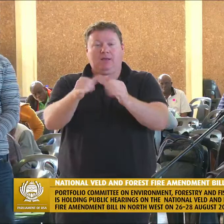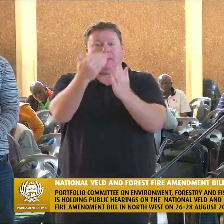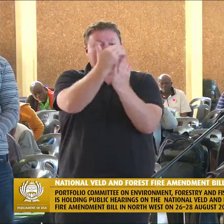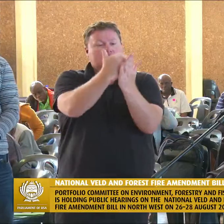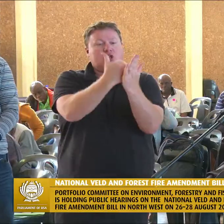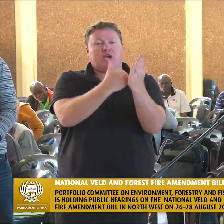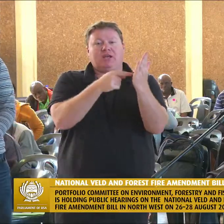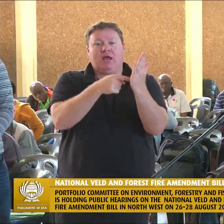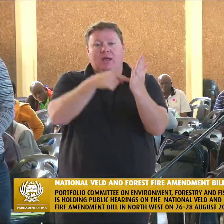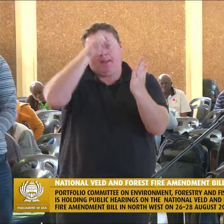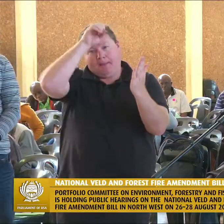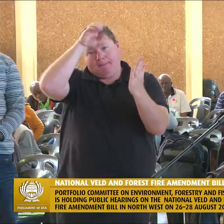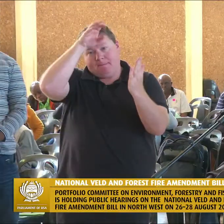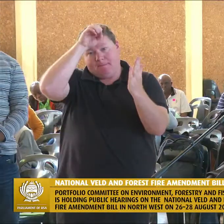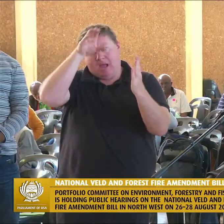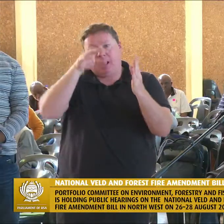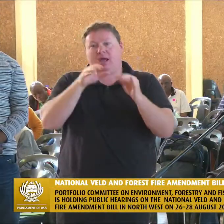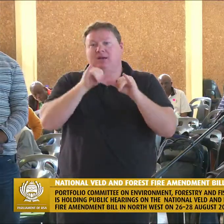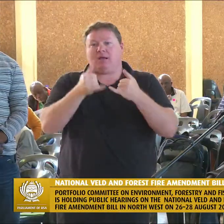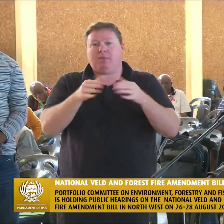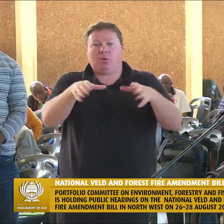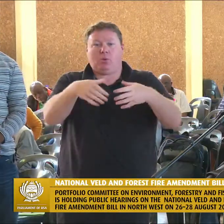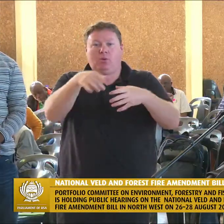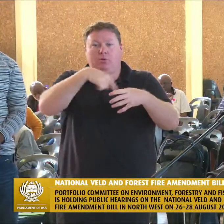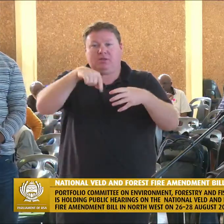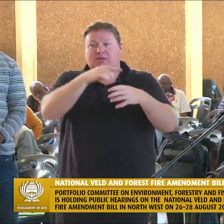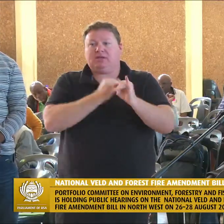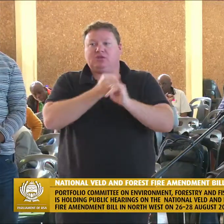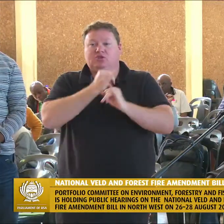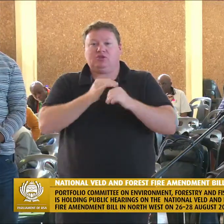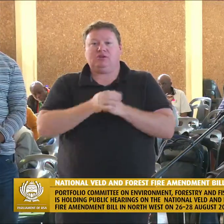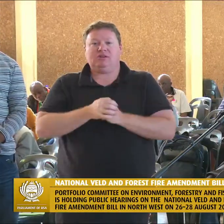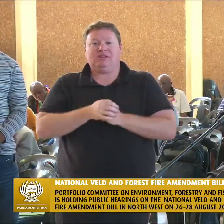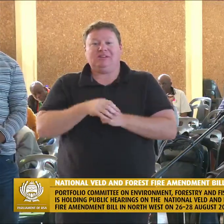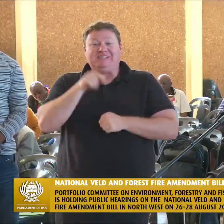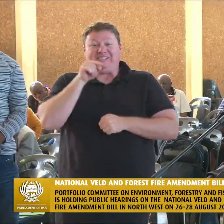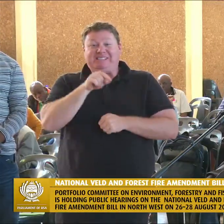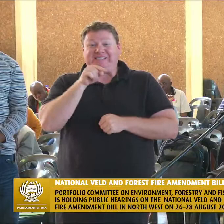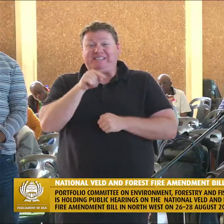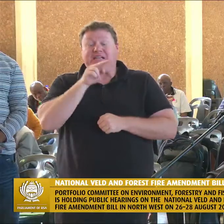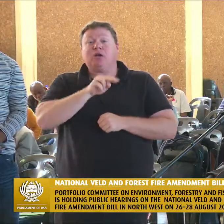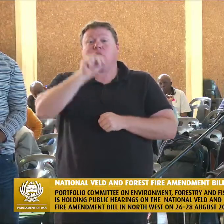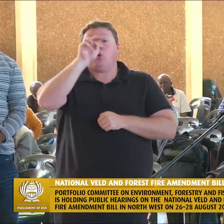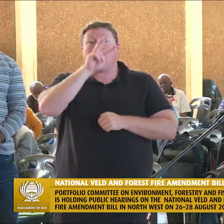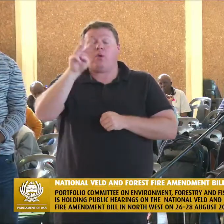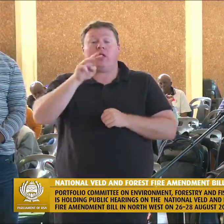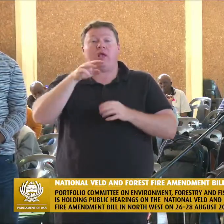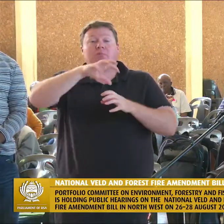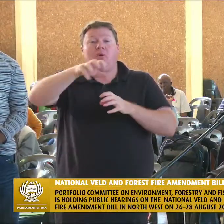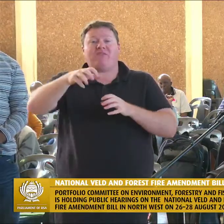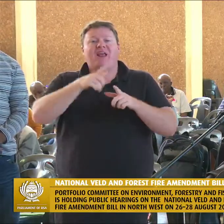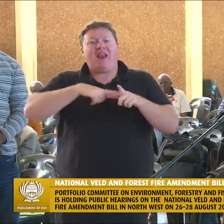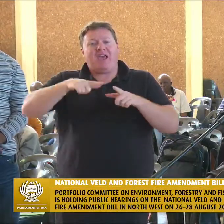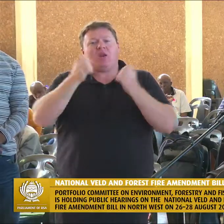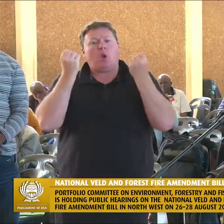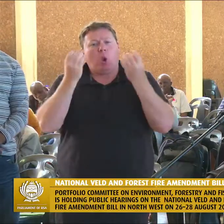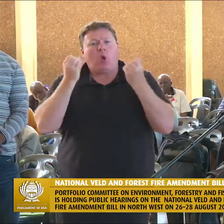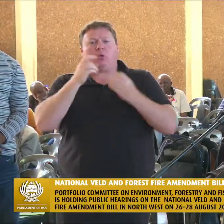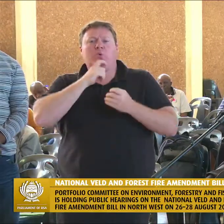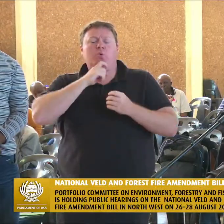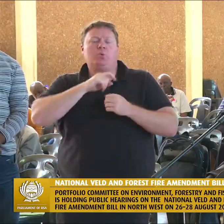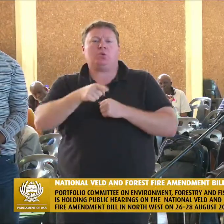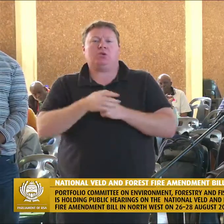sector whom by the way is holding a big chunk of the land in the northwest province a lot of the times when